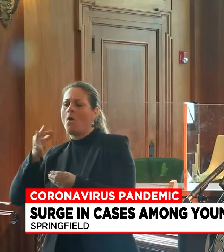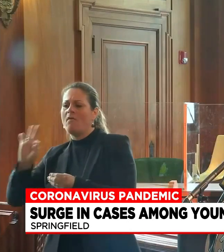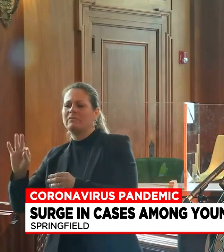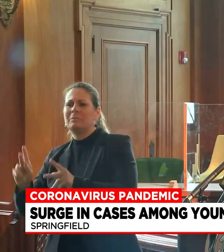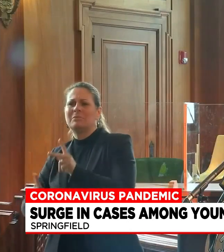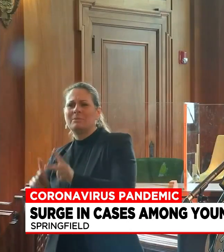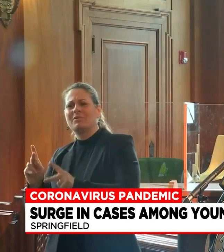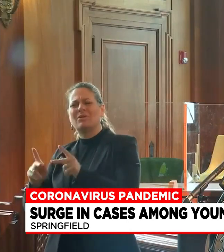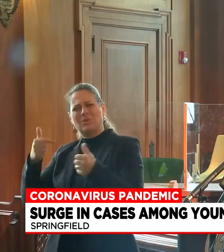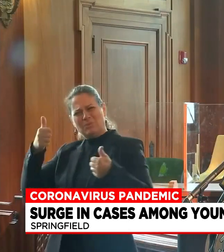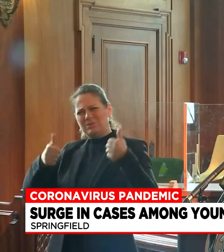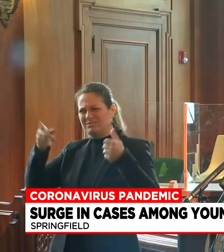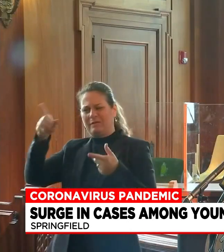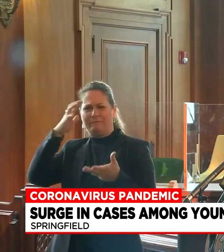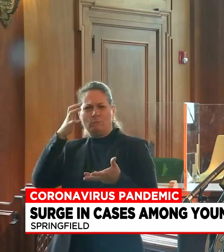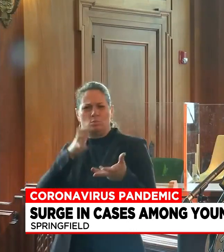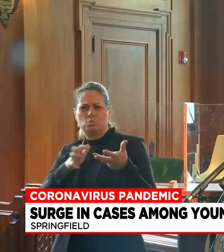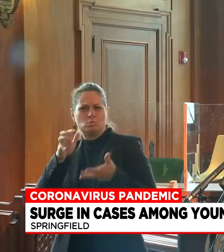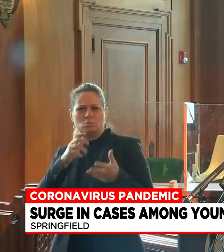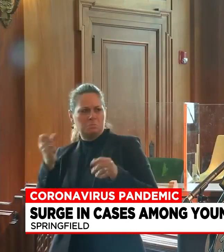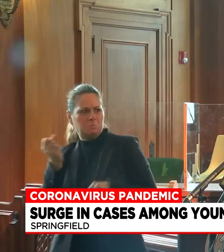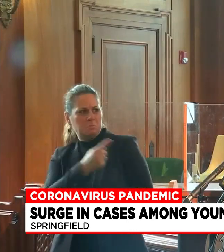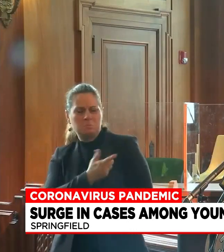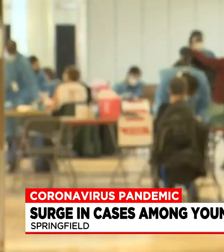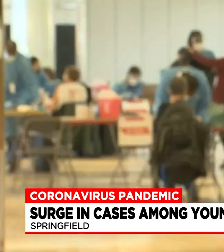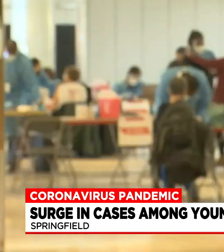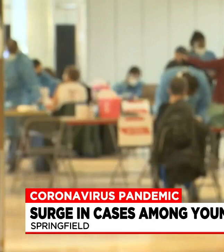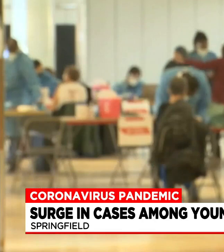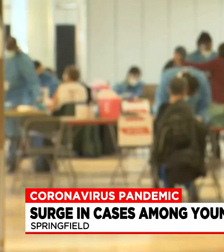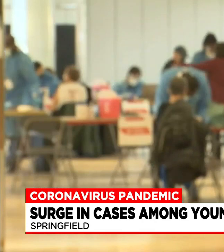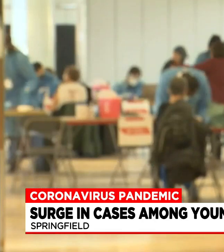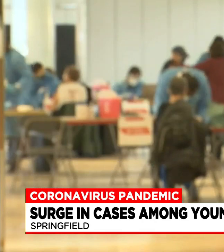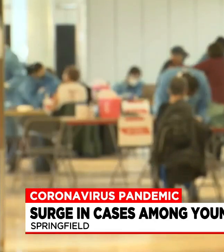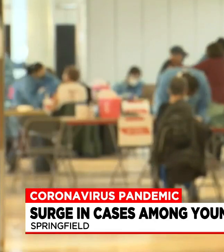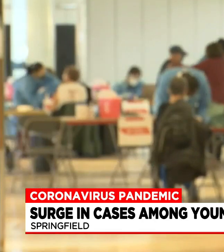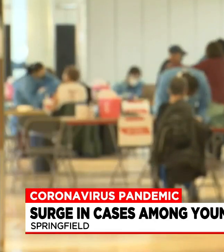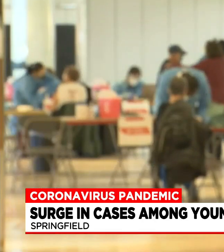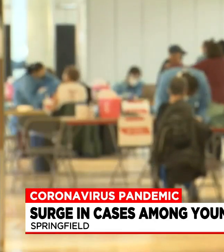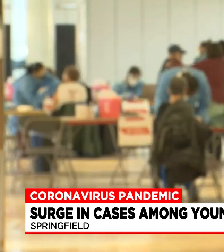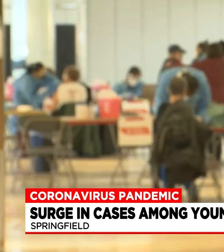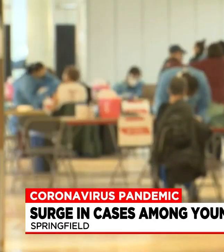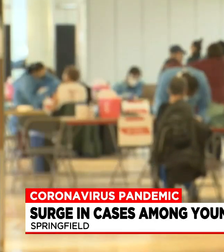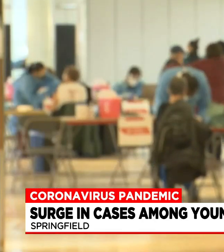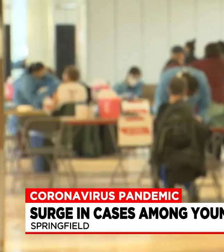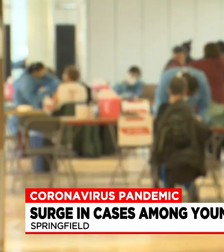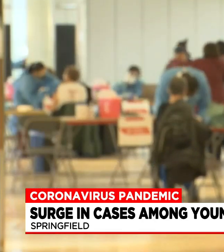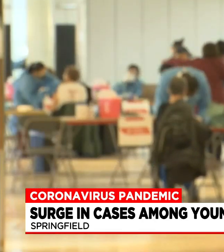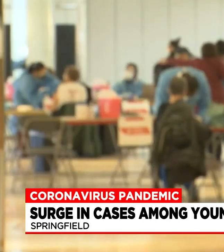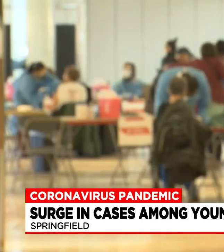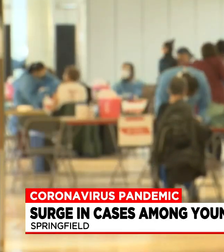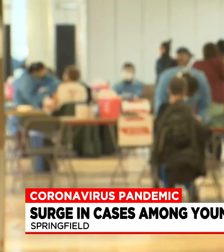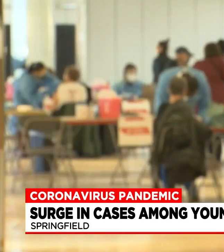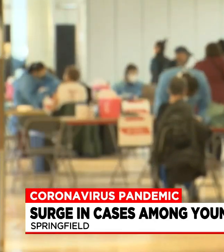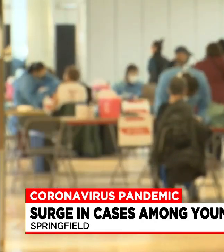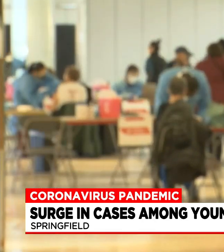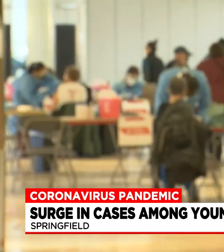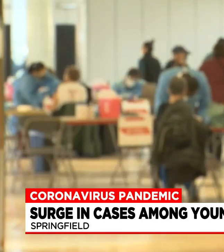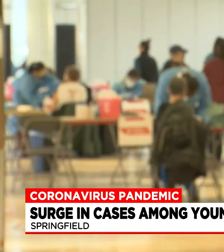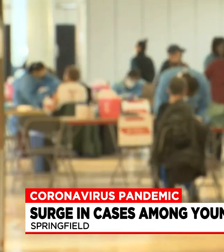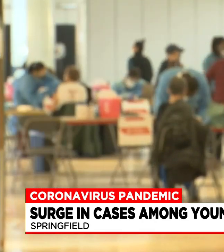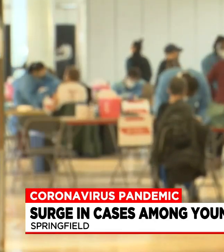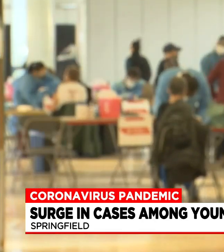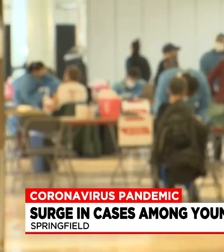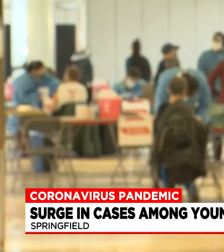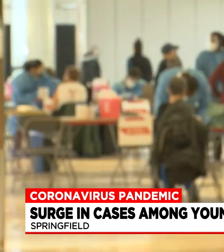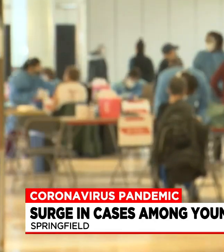increase of young people now in these last couple of weeks. Springfield City Health officials say the young and the unvaccinated make up the